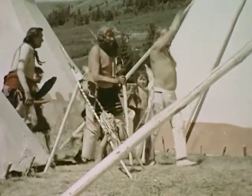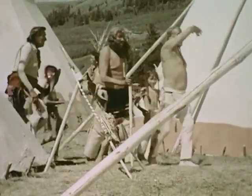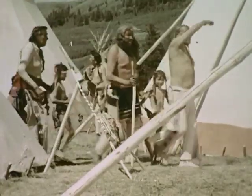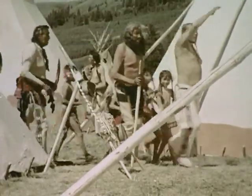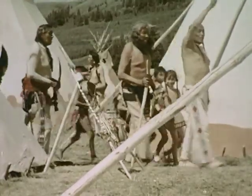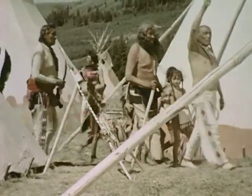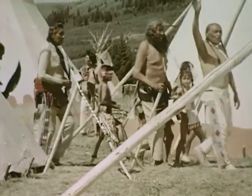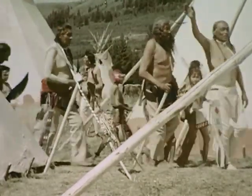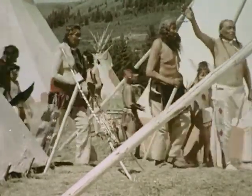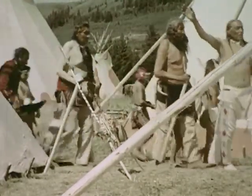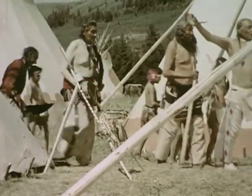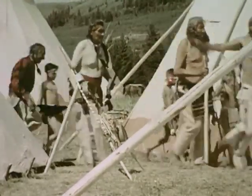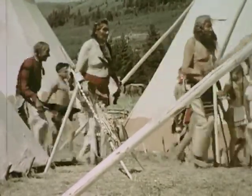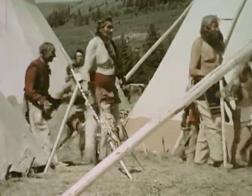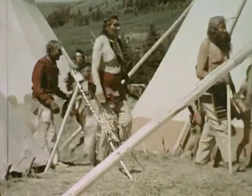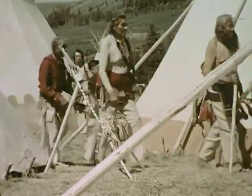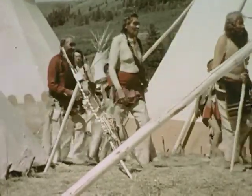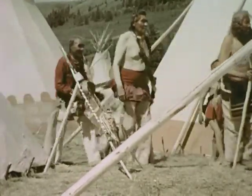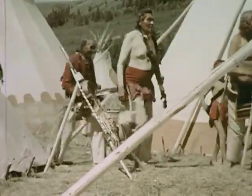get up in your house, so I'll kill